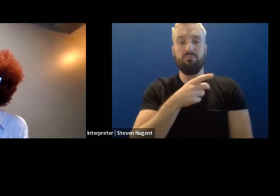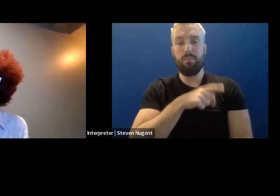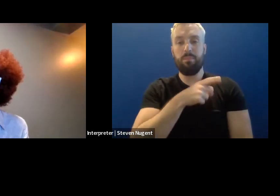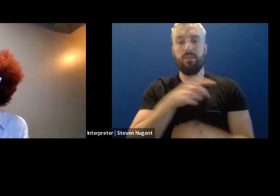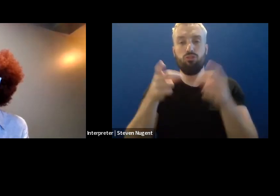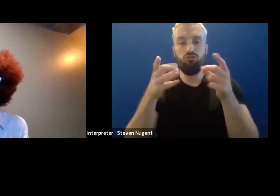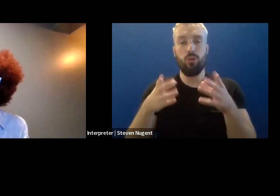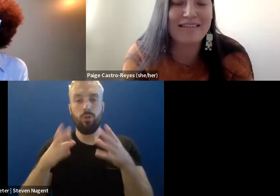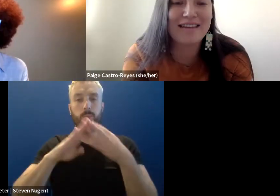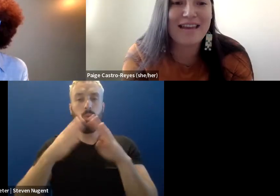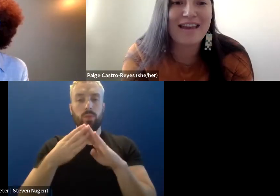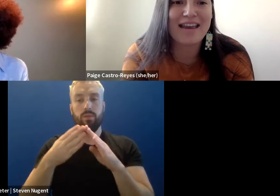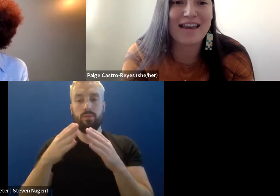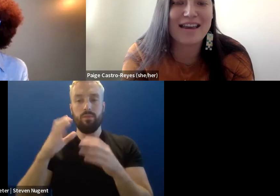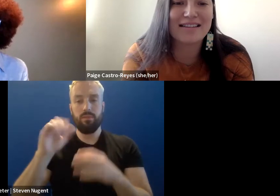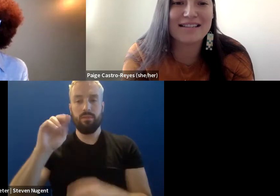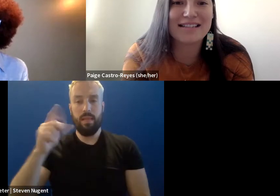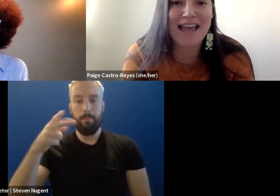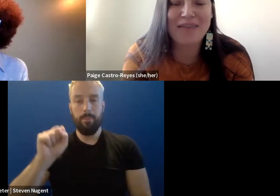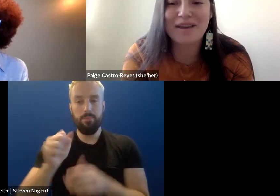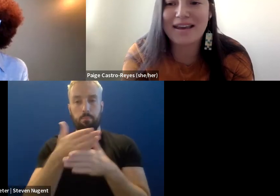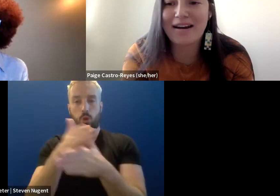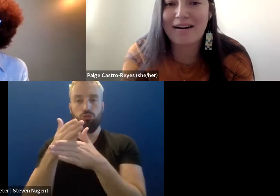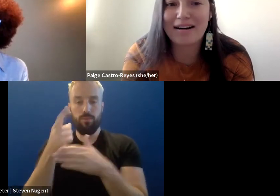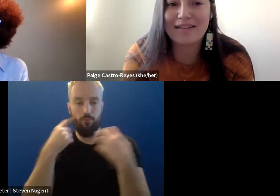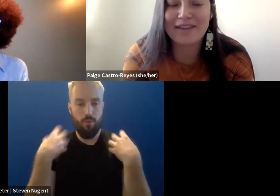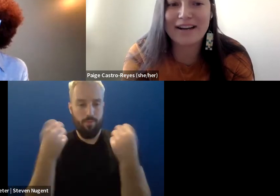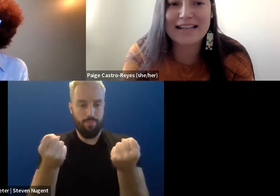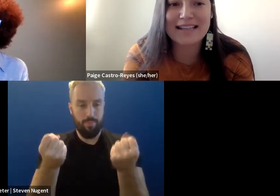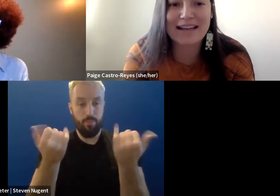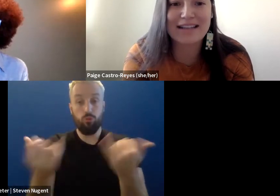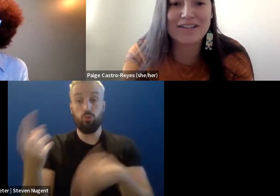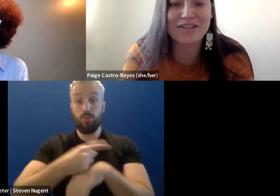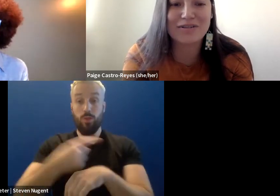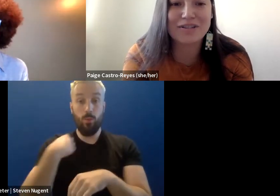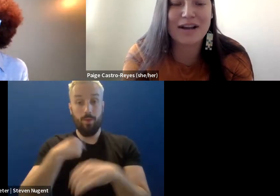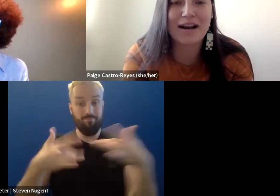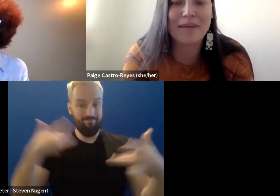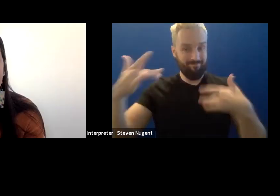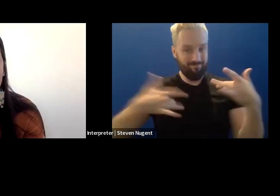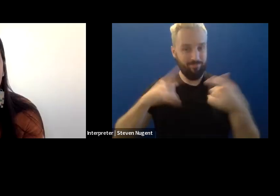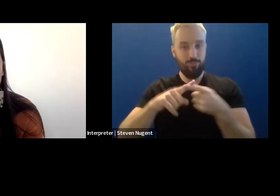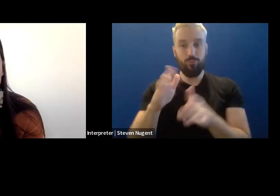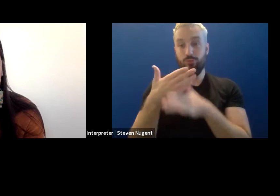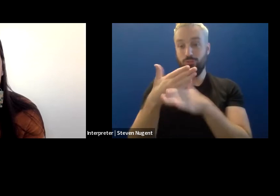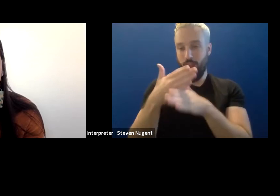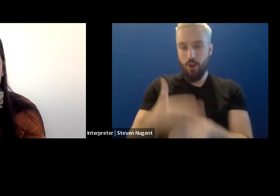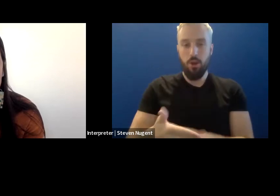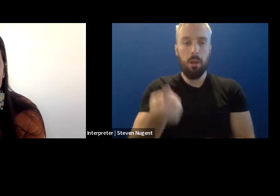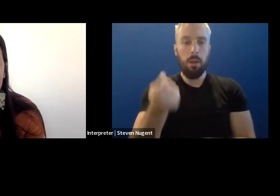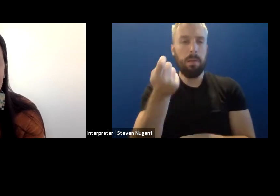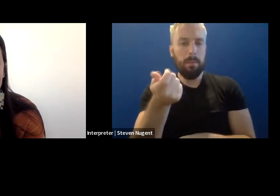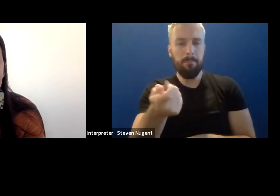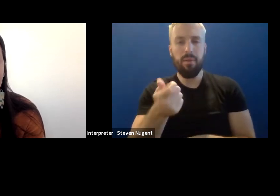Campus Partnerships for Health. And today we are very excited to share a bit about